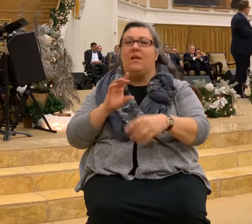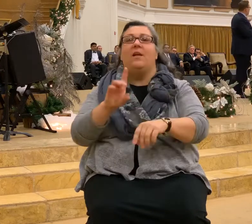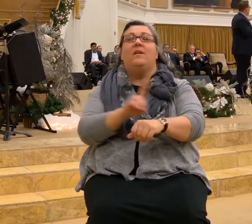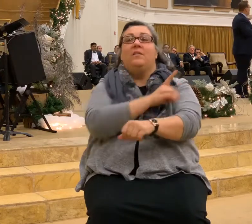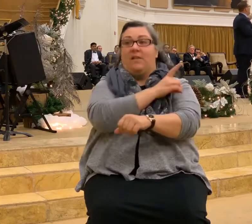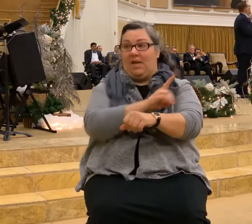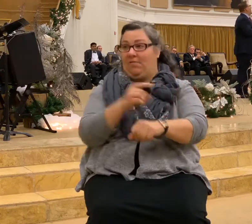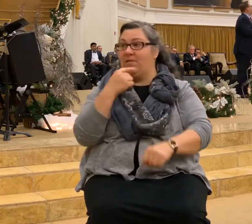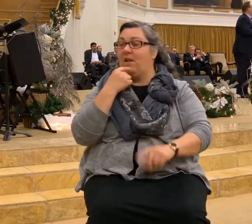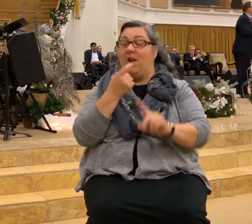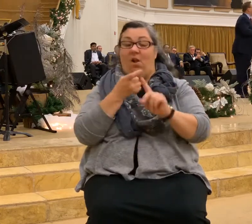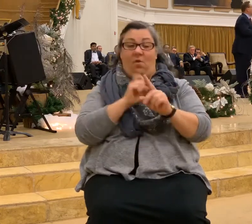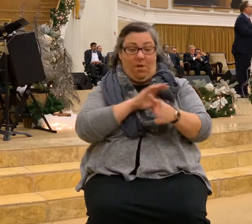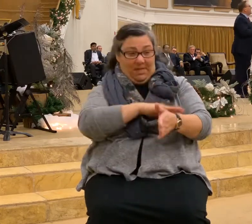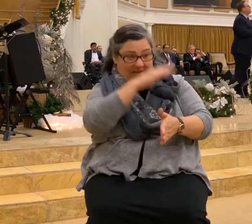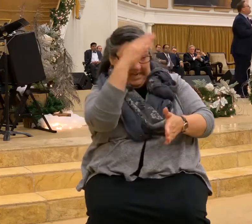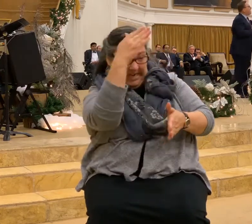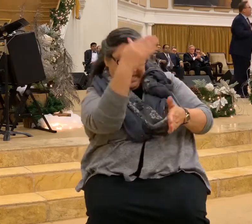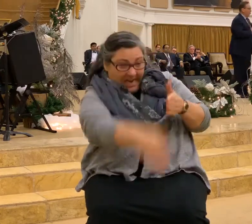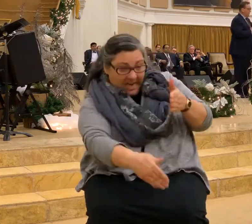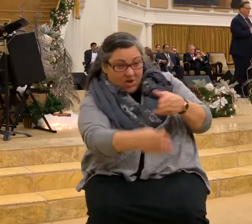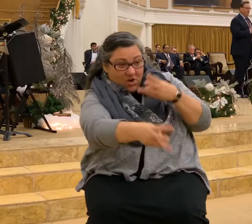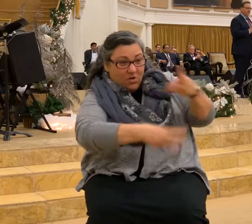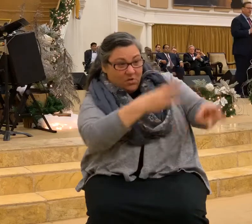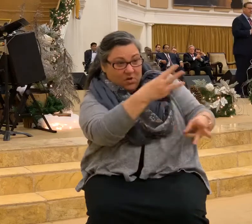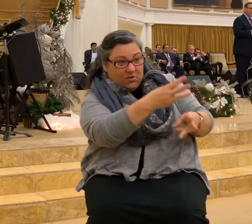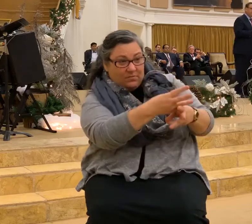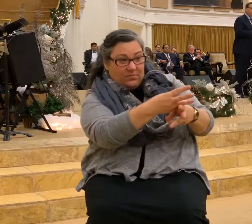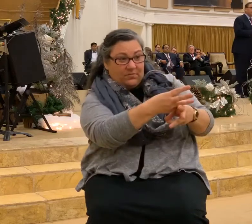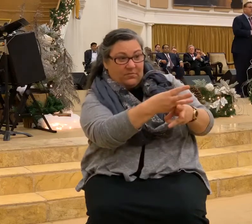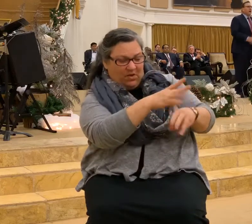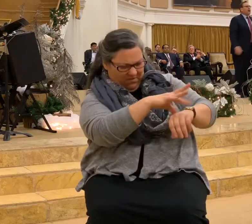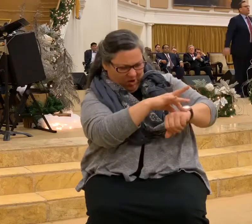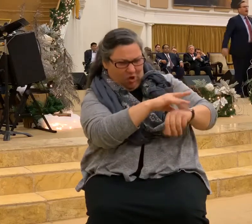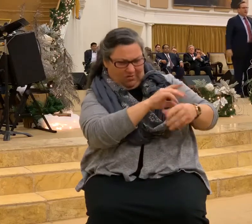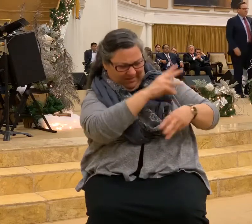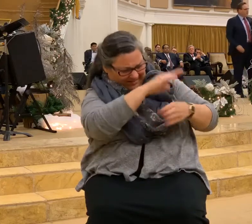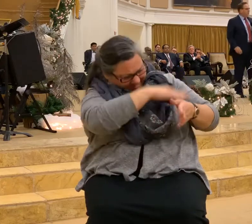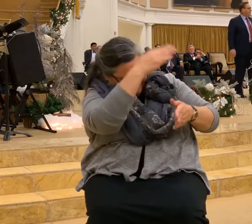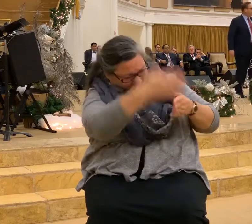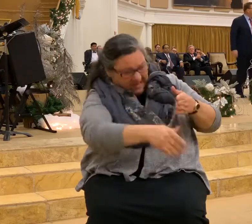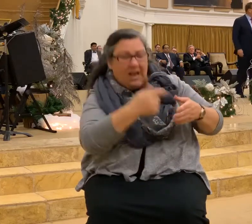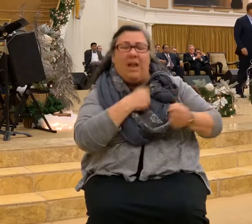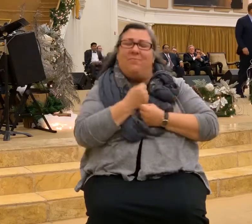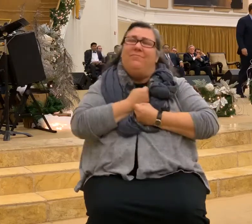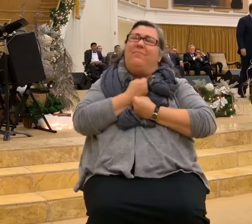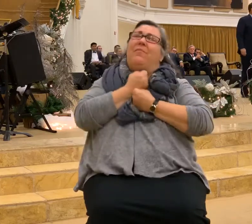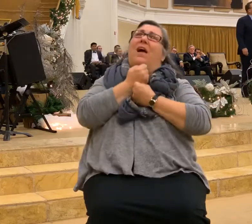David said, from the ends of the earth, I cry to you.